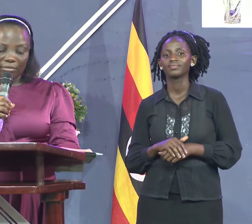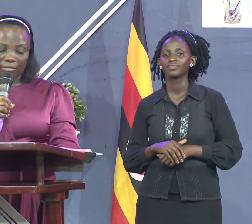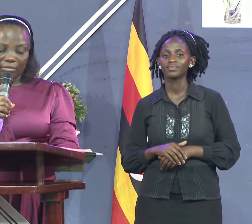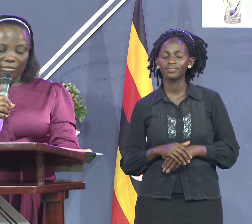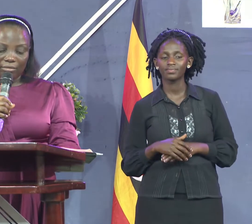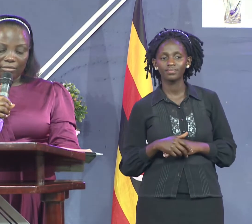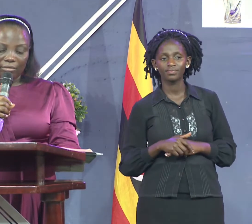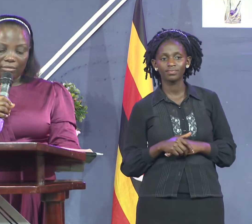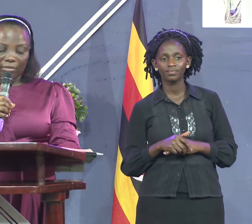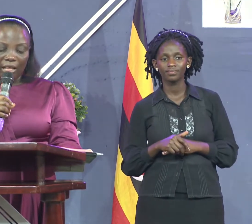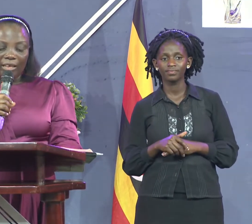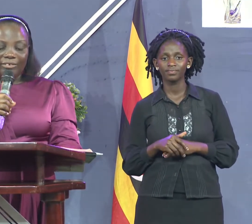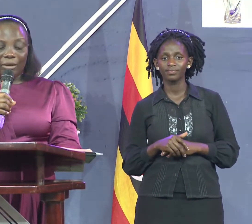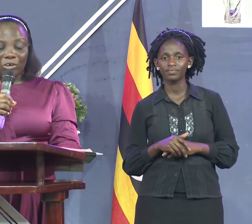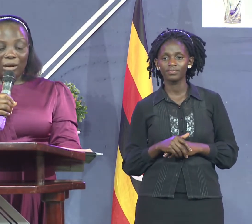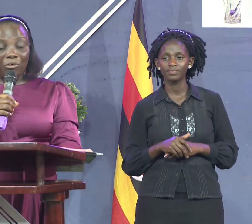own understanding.